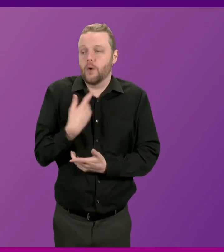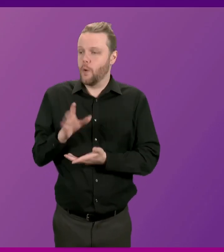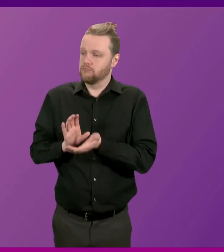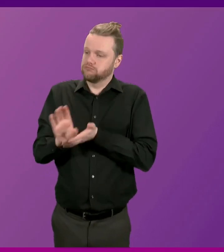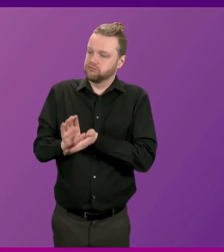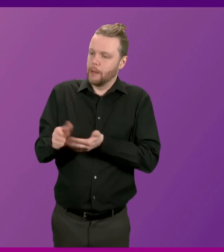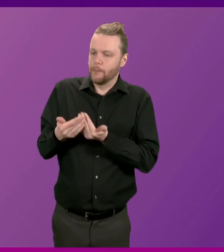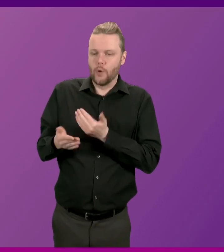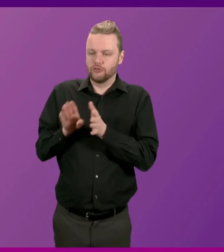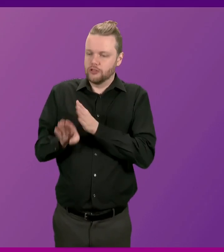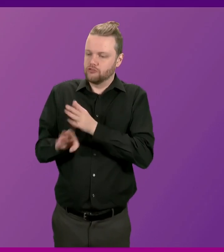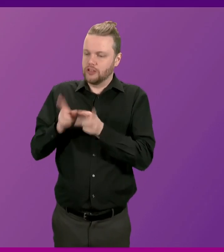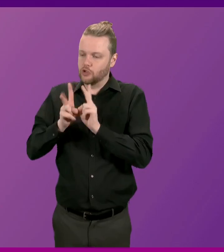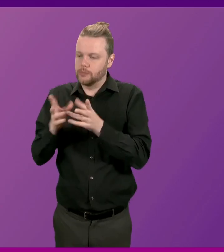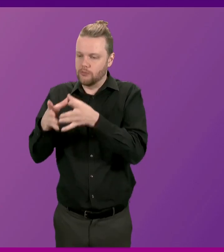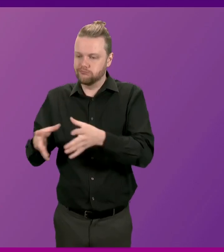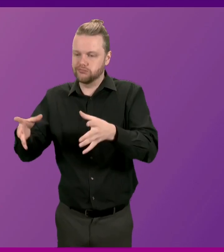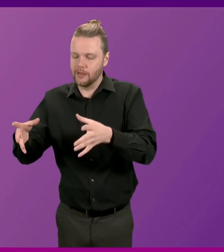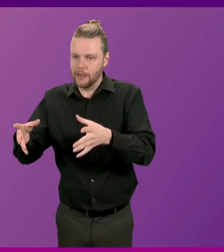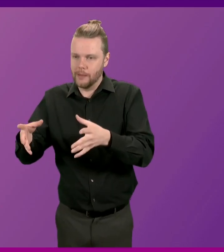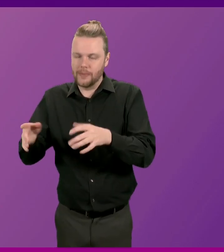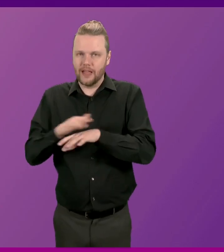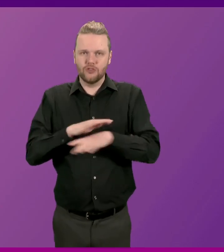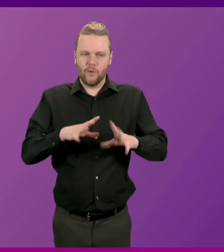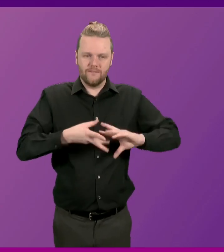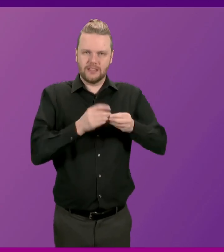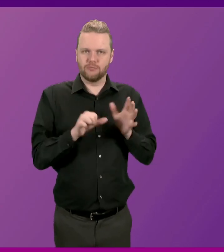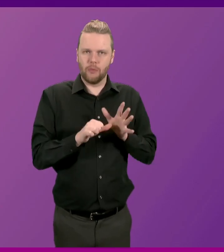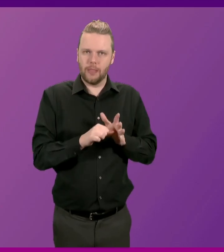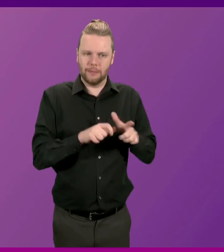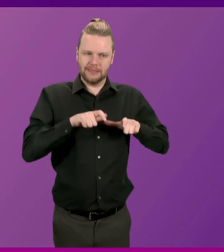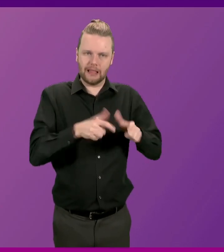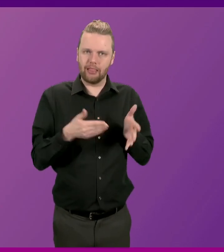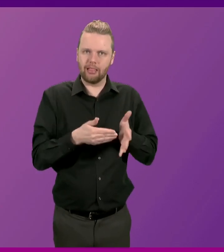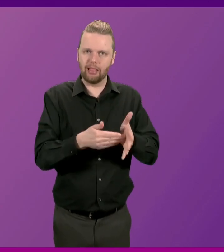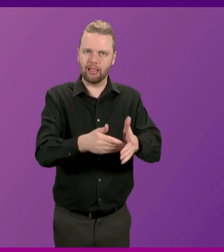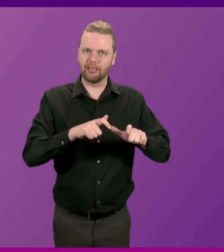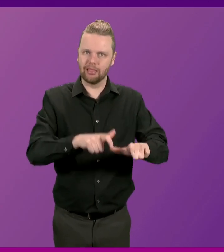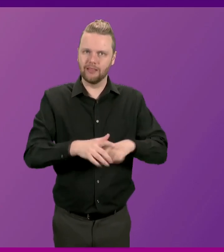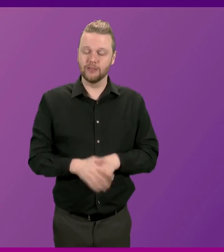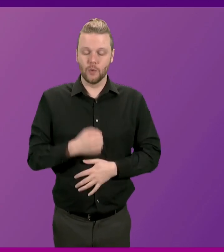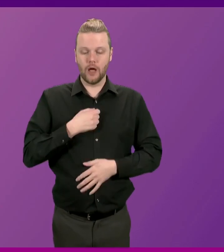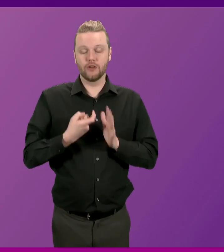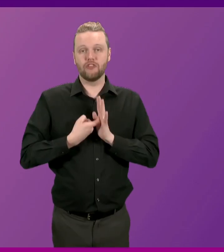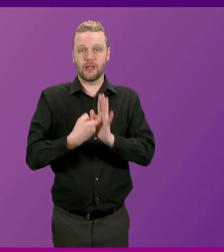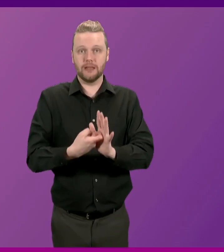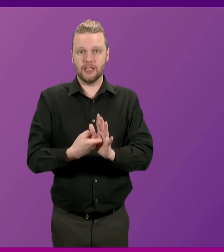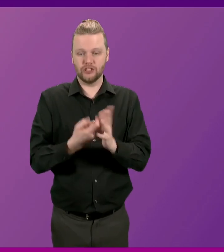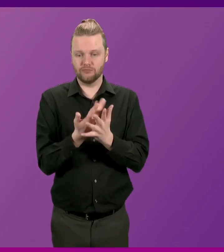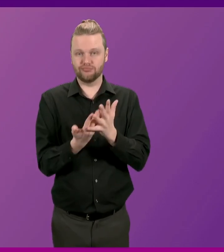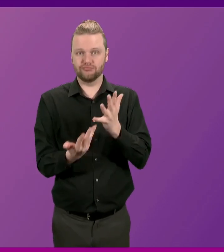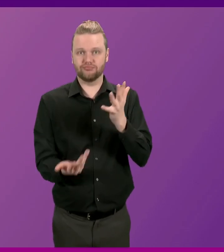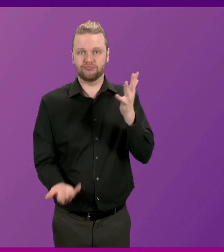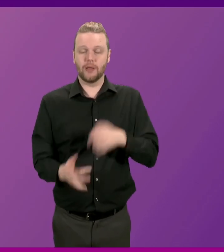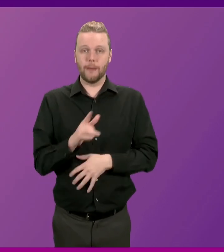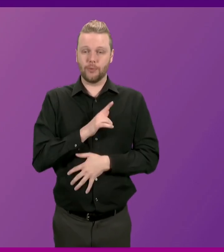training of interpreters, but that's actually not going to alleviate all of the barriers. So, which is why our recommendations are quite wide-ranging, because